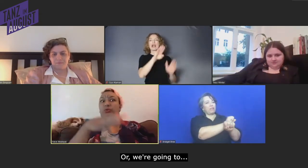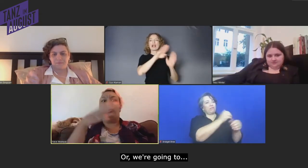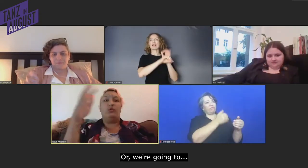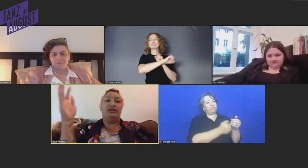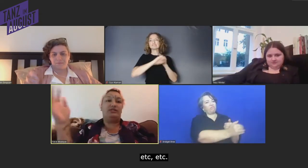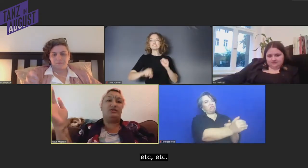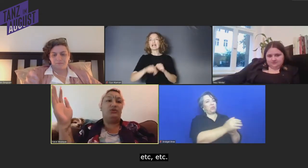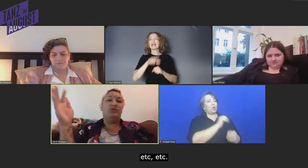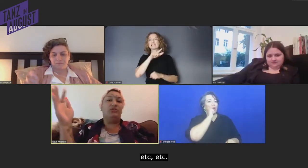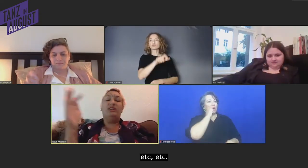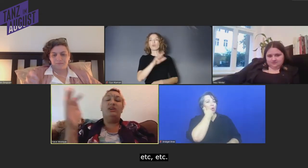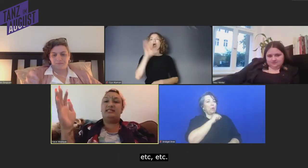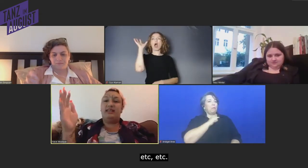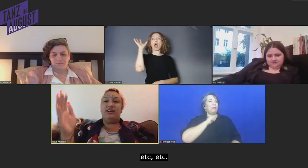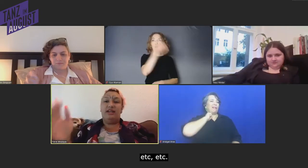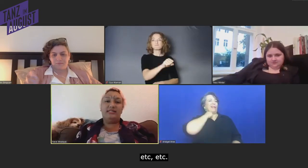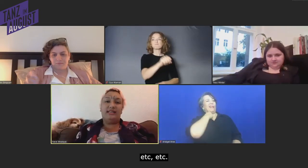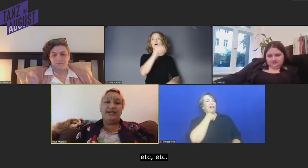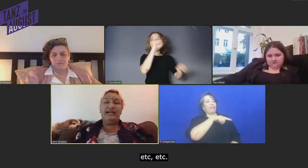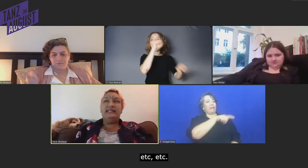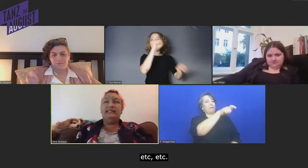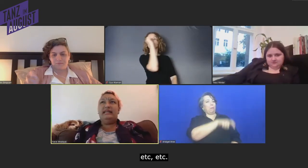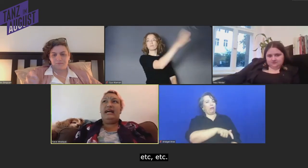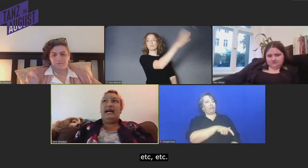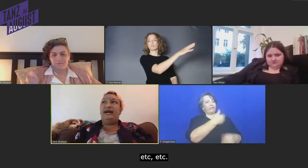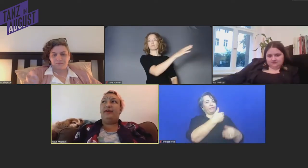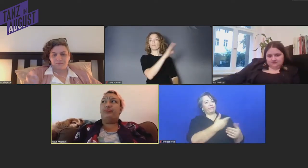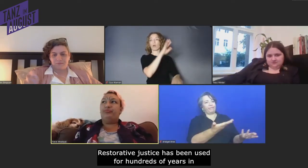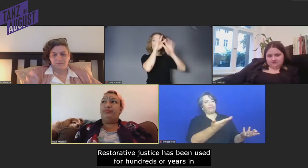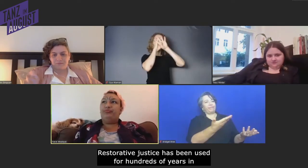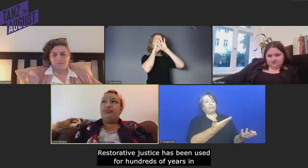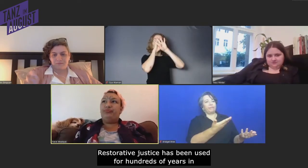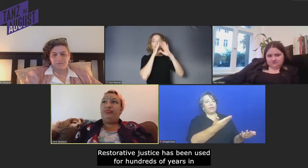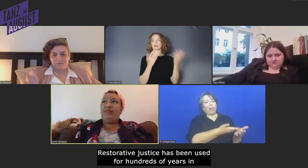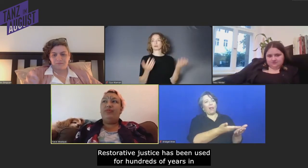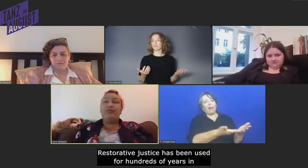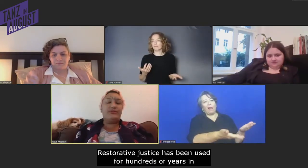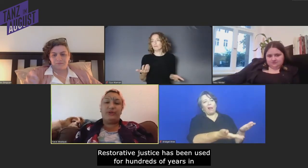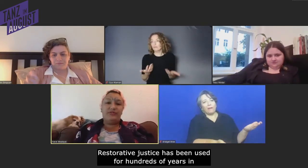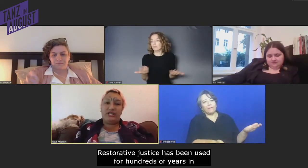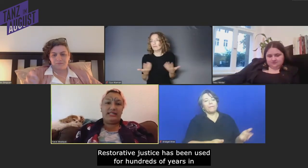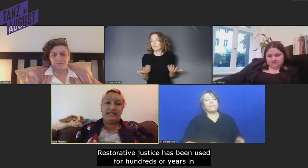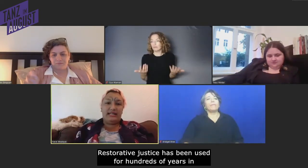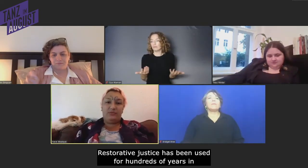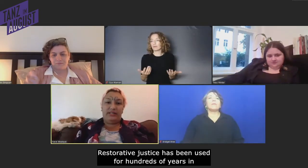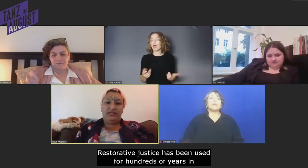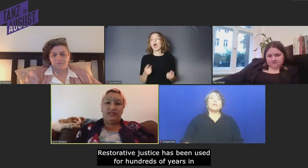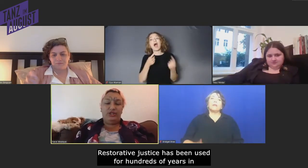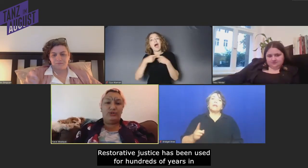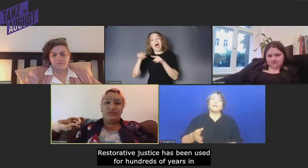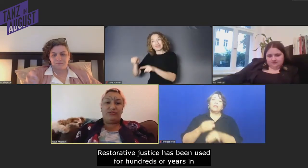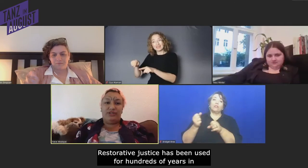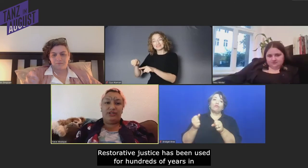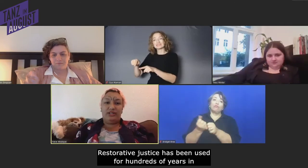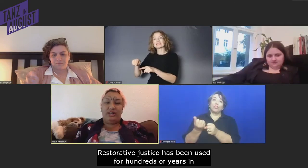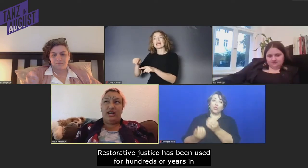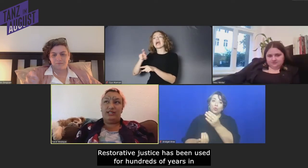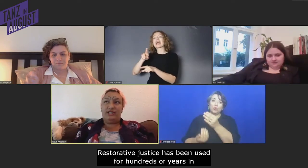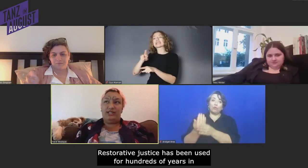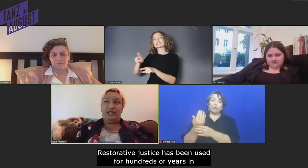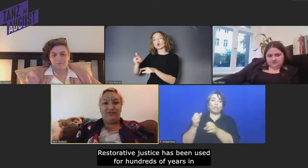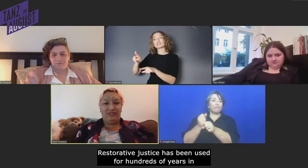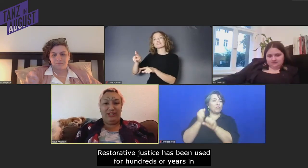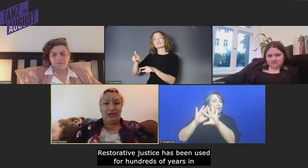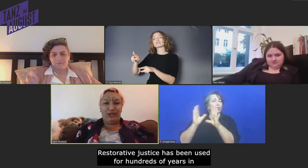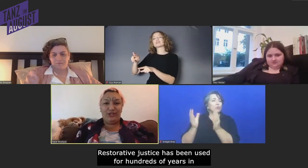or we're going to, et cetera, et cetera. And restorative justice has been used for hundreds